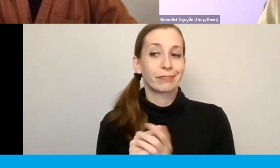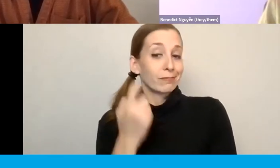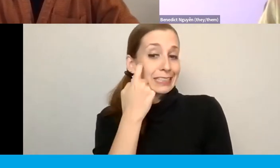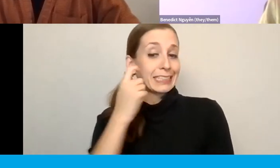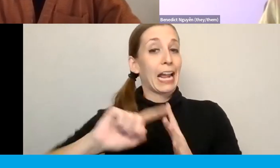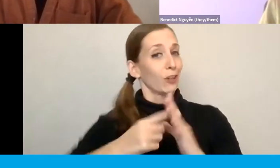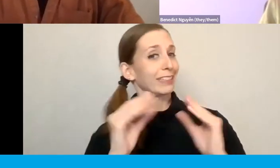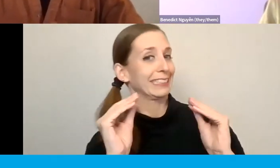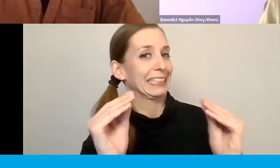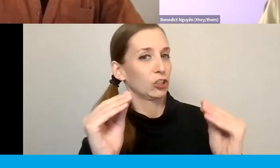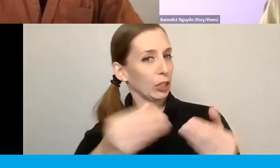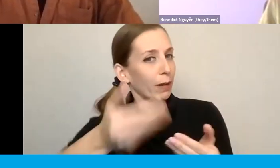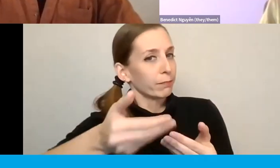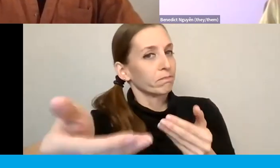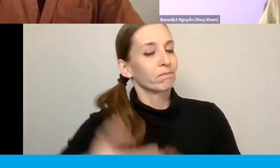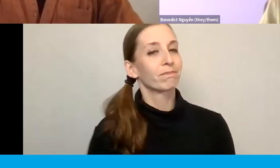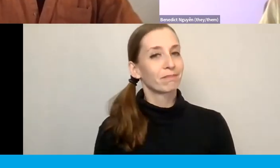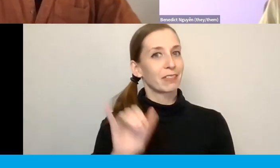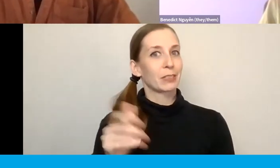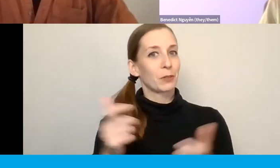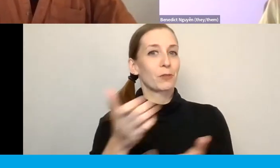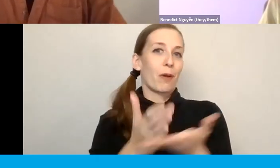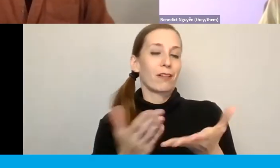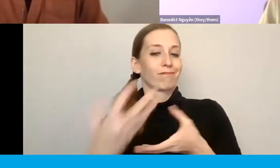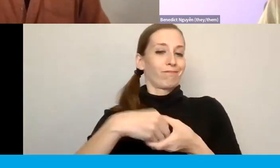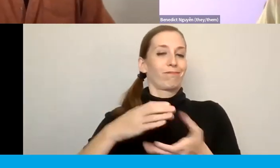my practice. So that's me.